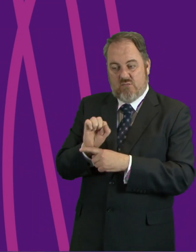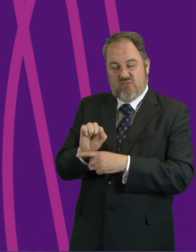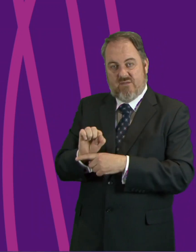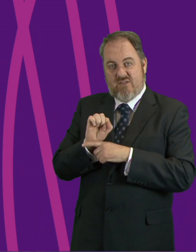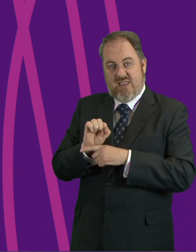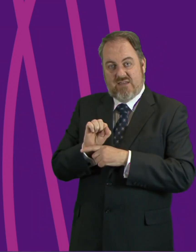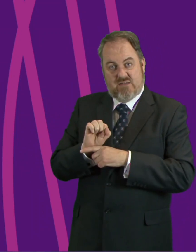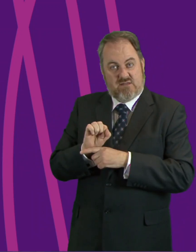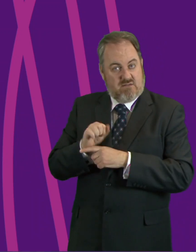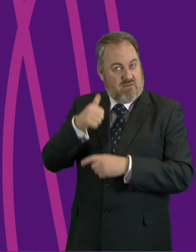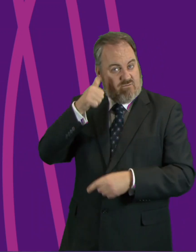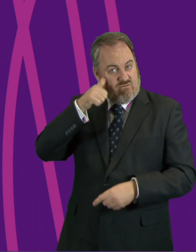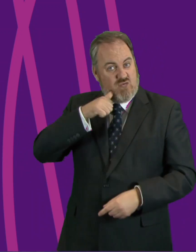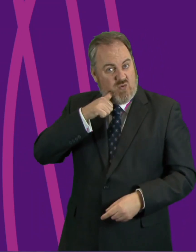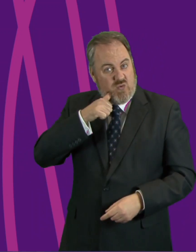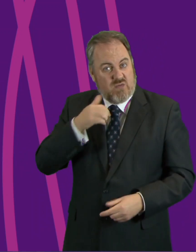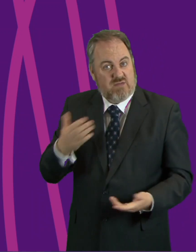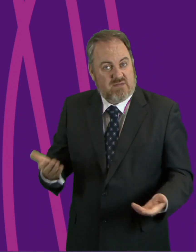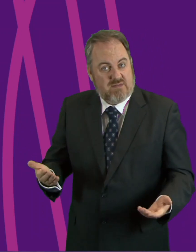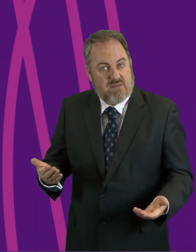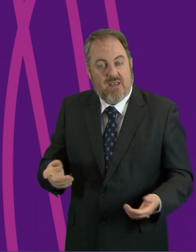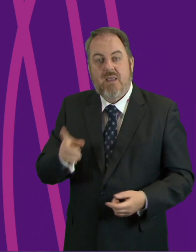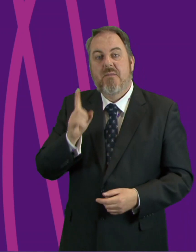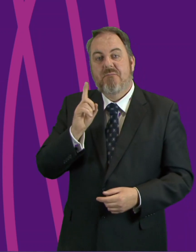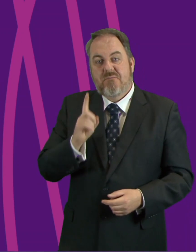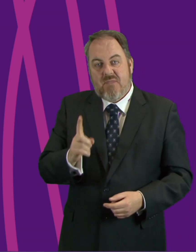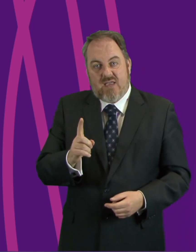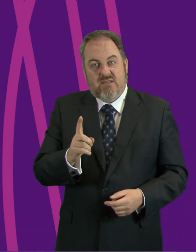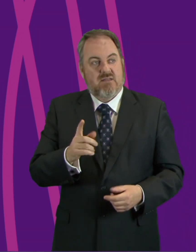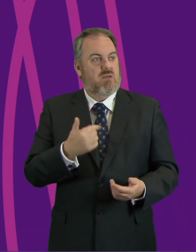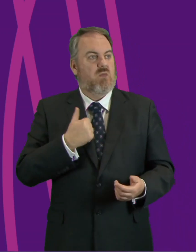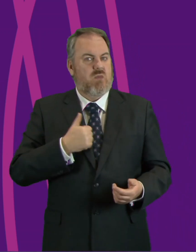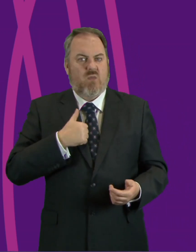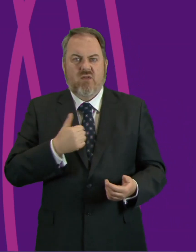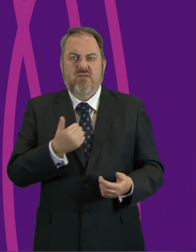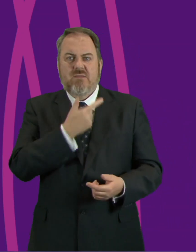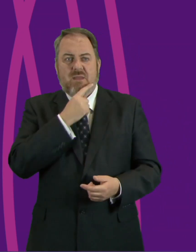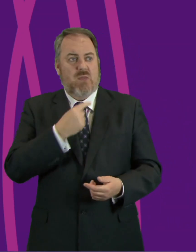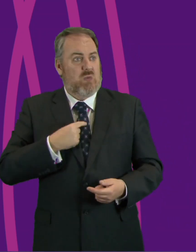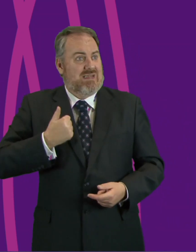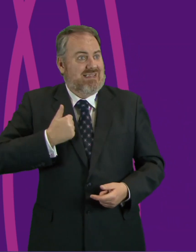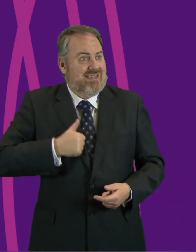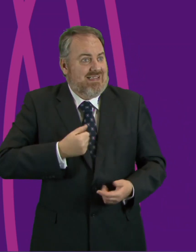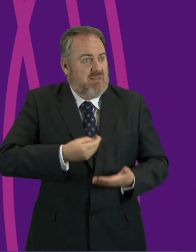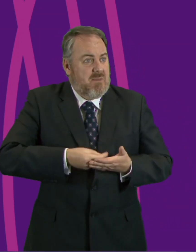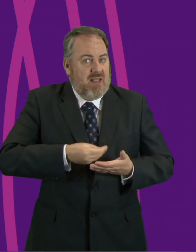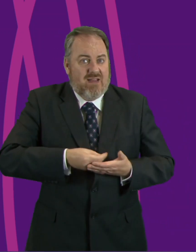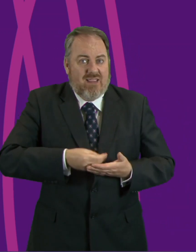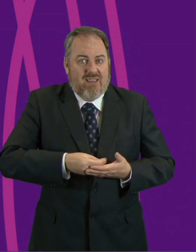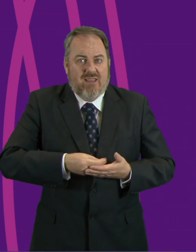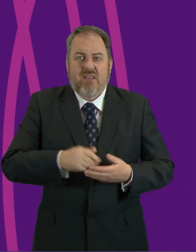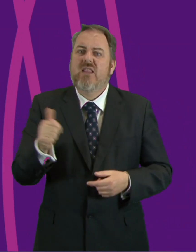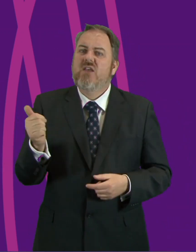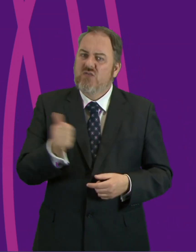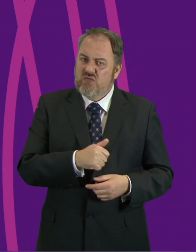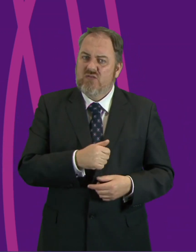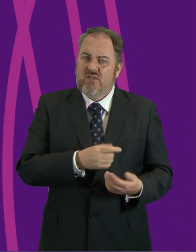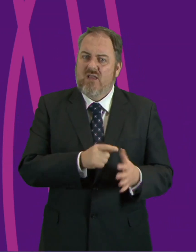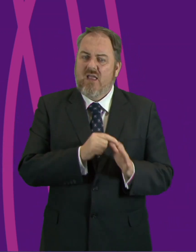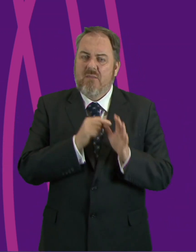without, on the other hand, making it impossible for people to access these funds. So we're trying to strike the right balance there. As I say, it's probably